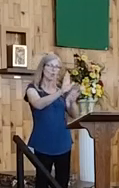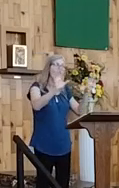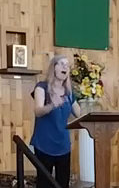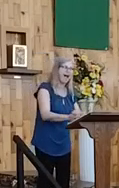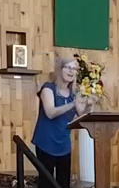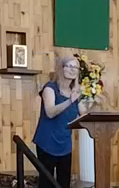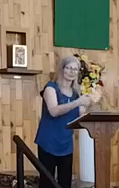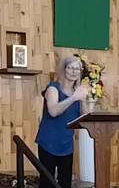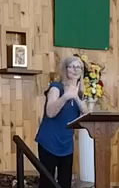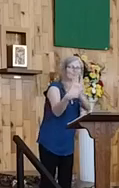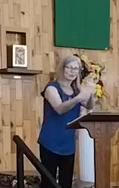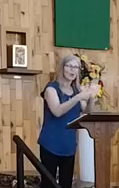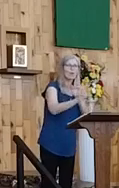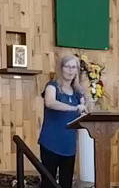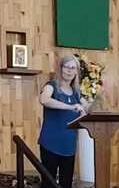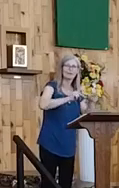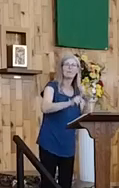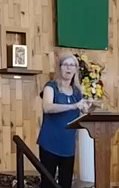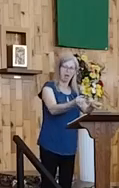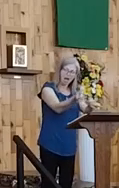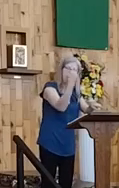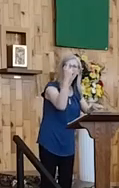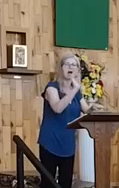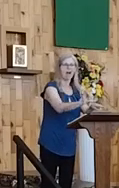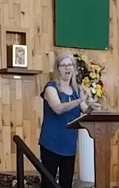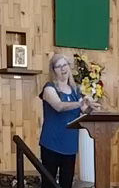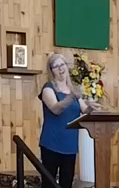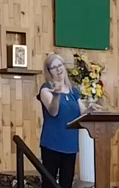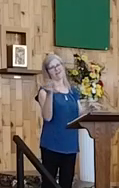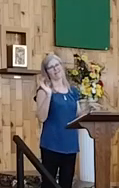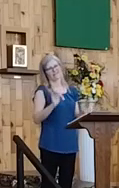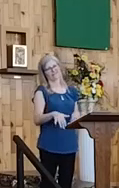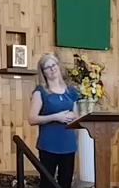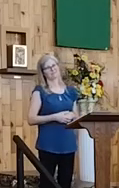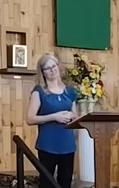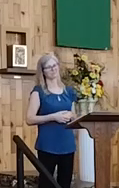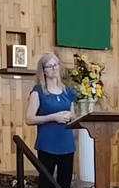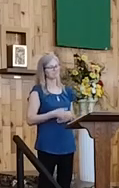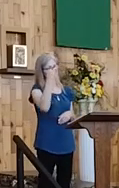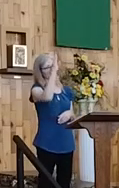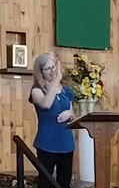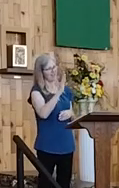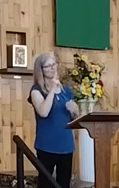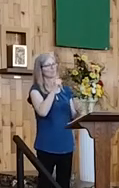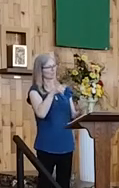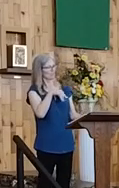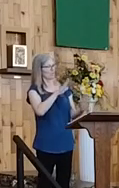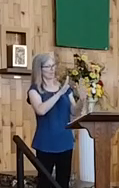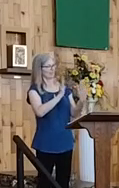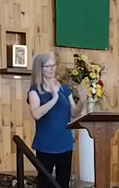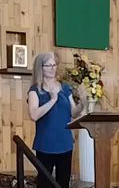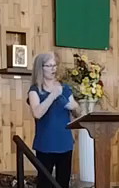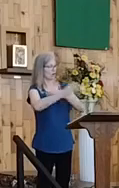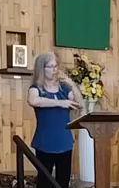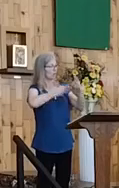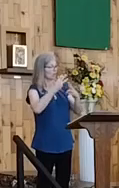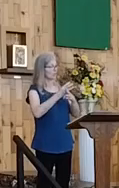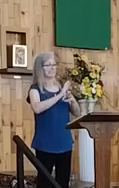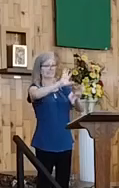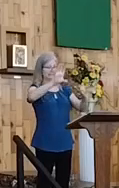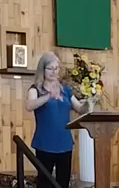doing, it's your being that convinces people that God is present in our world and active in